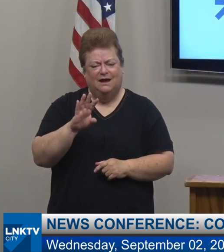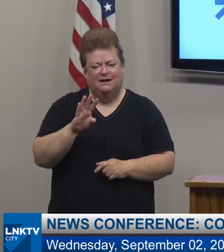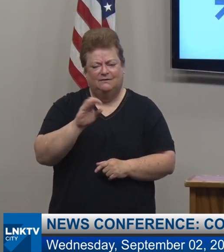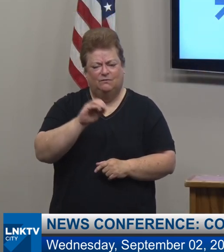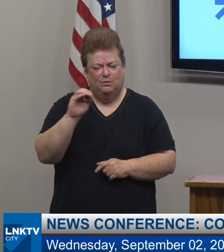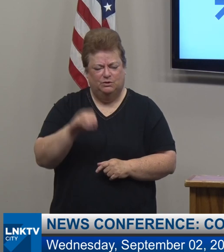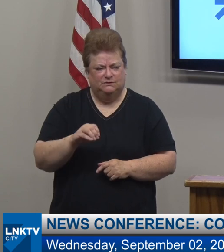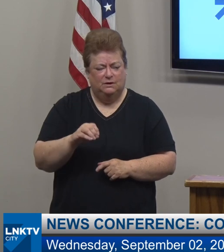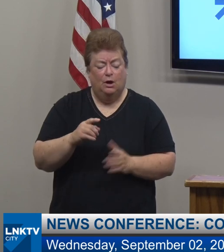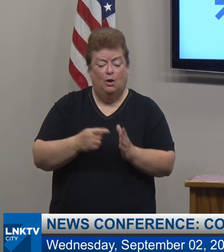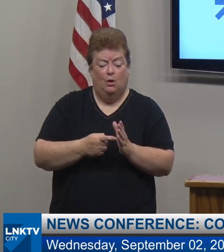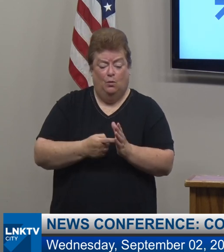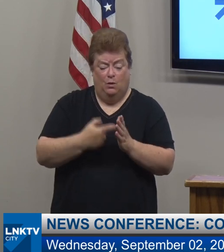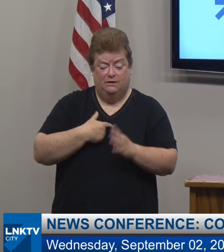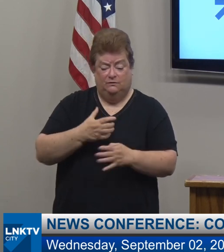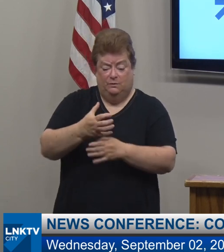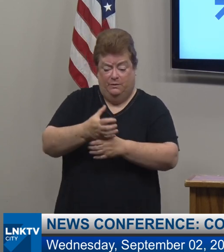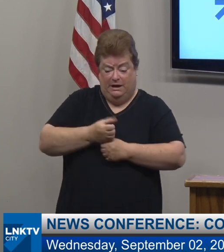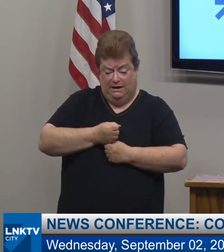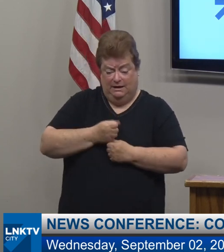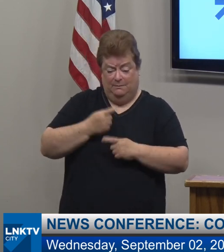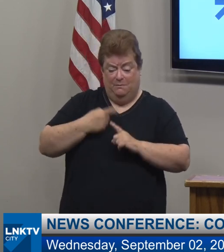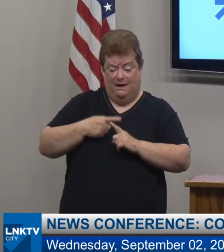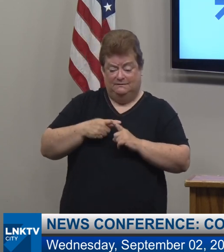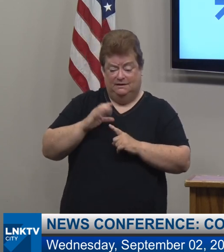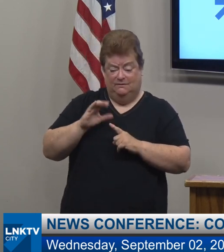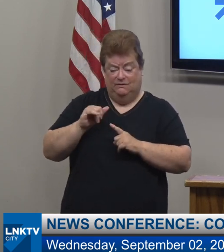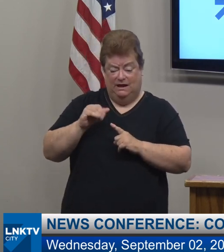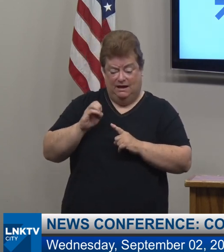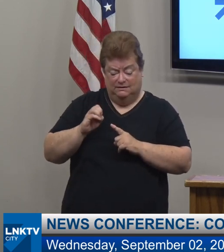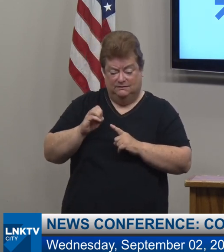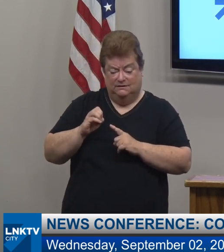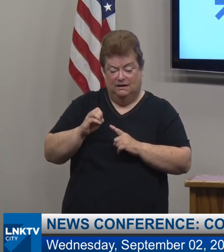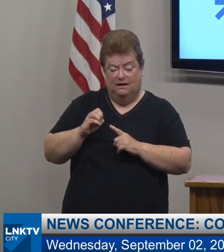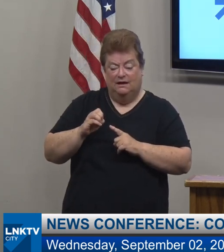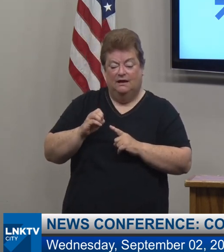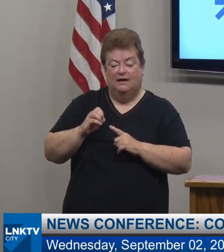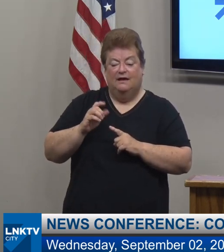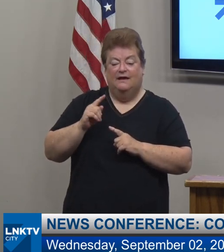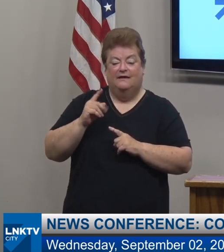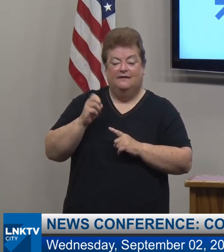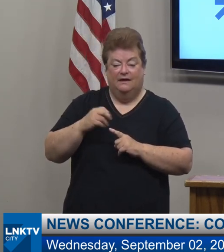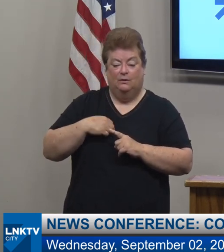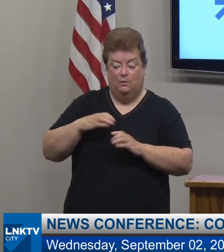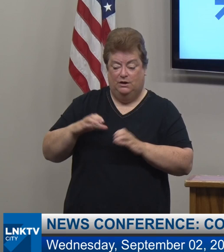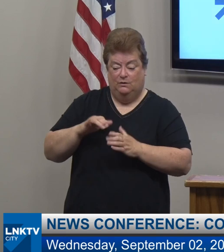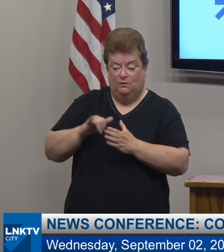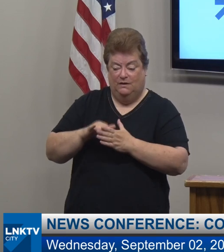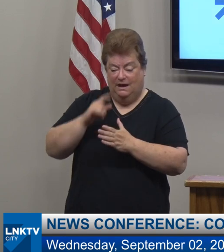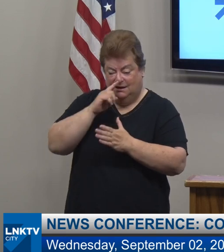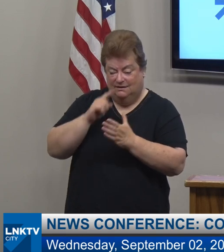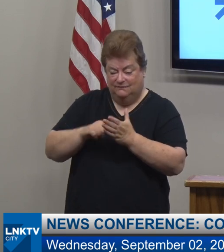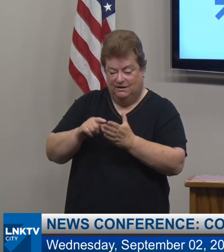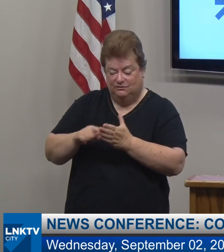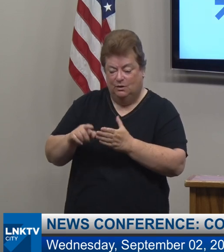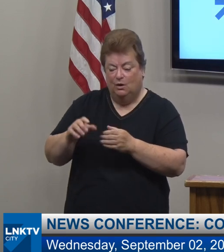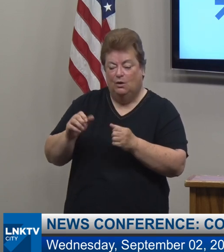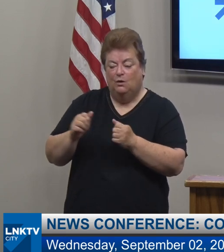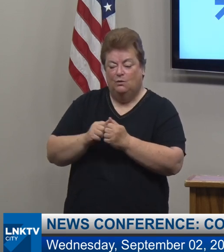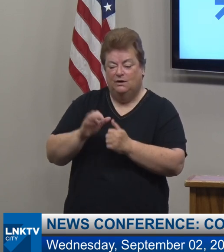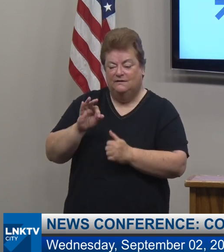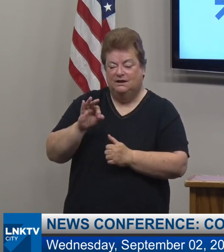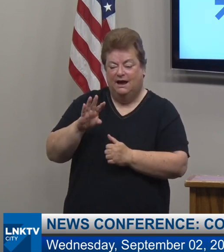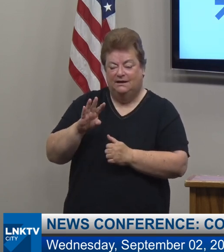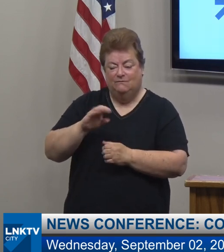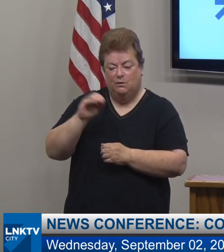94%, once we receive a positive case, we've completed that investigation on 94% of them